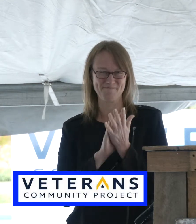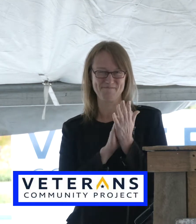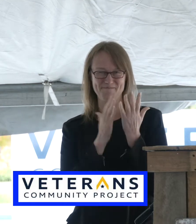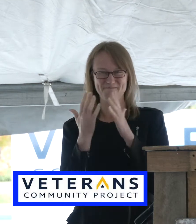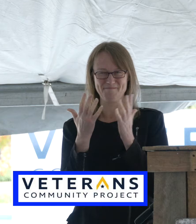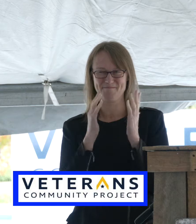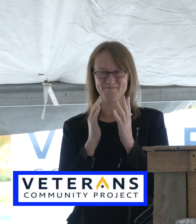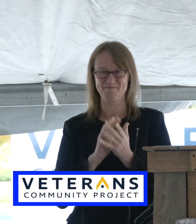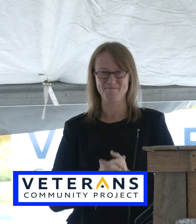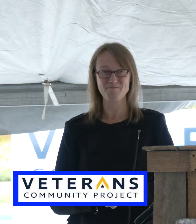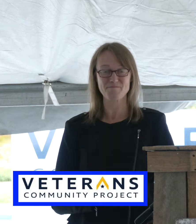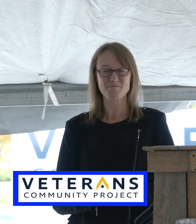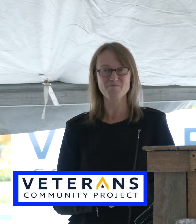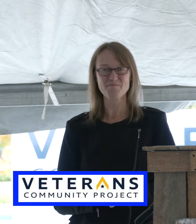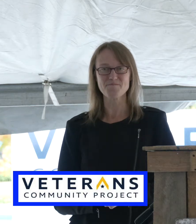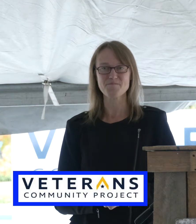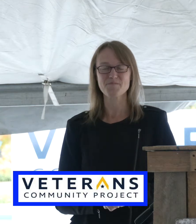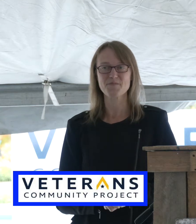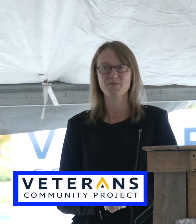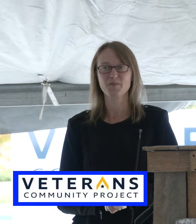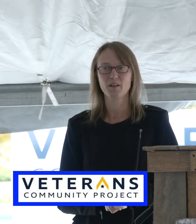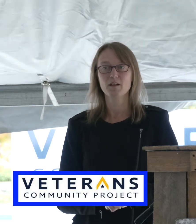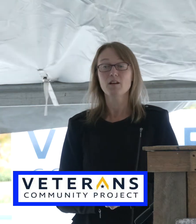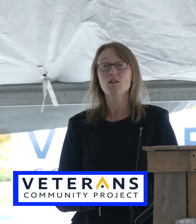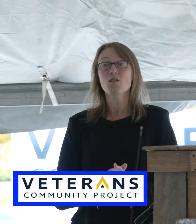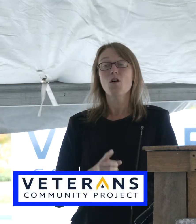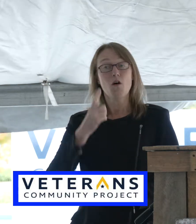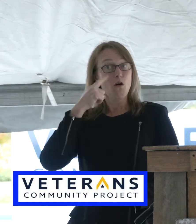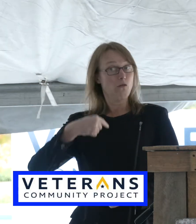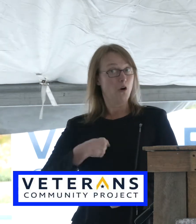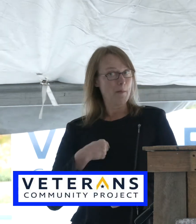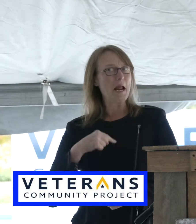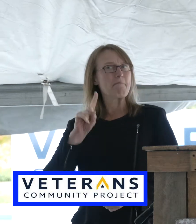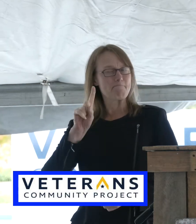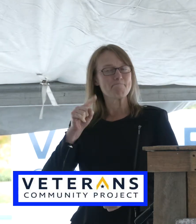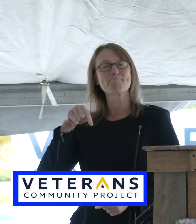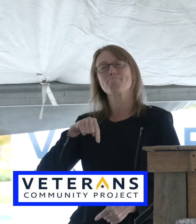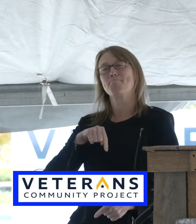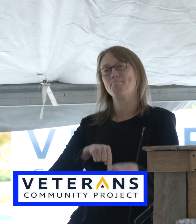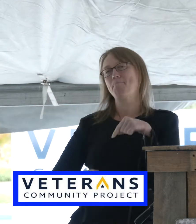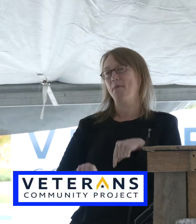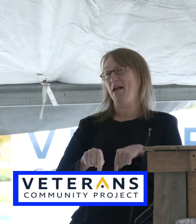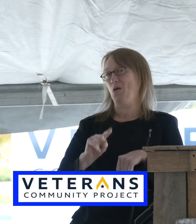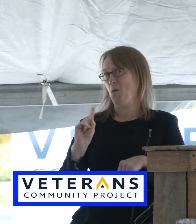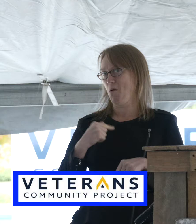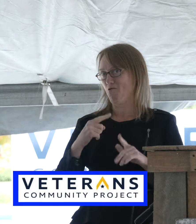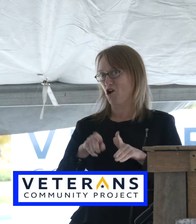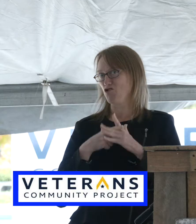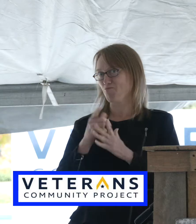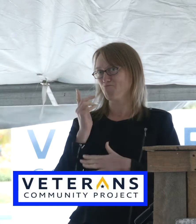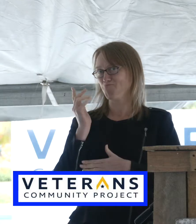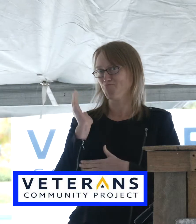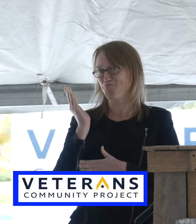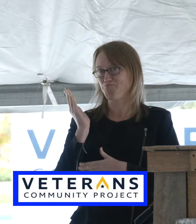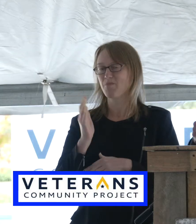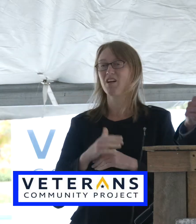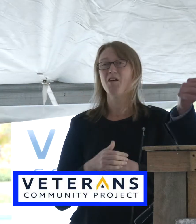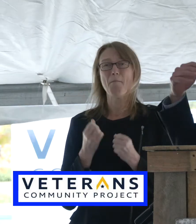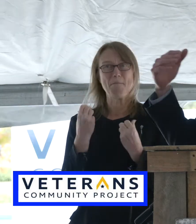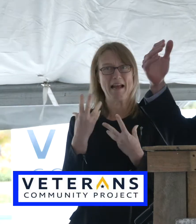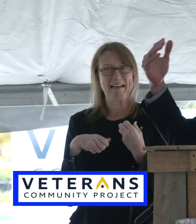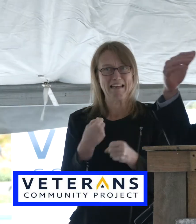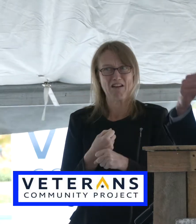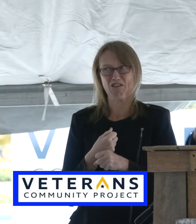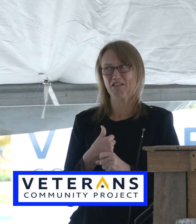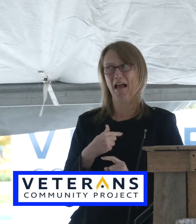And so for me, to kind of go back to where I started, I spent a lot of years feeling like I was unsuccessful